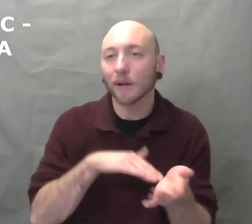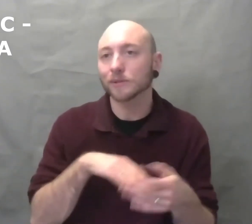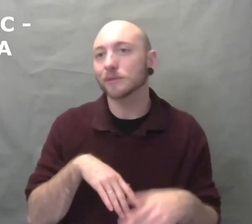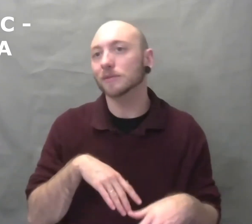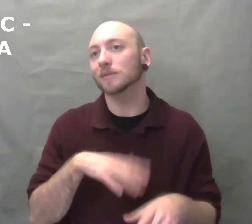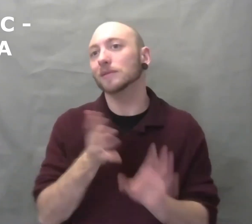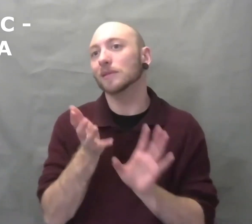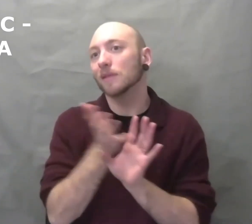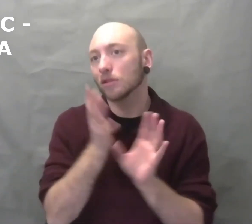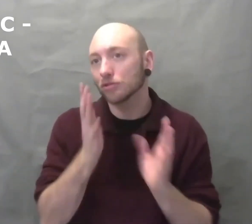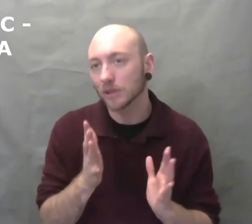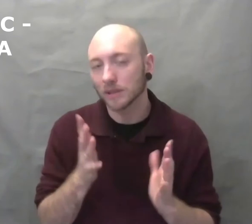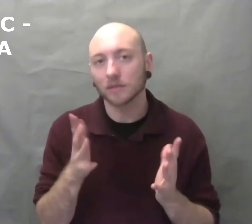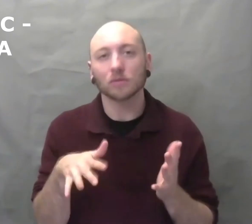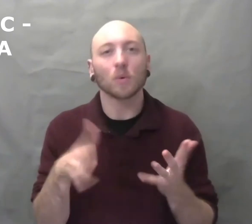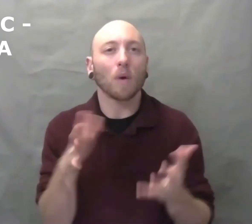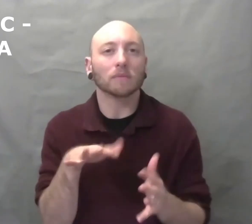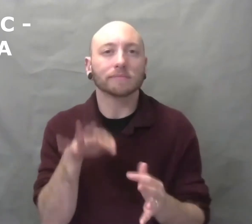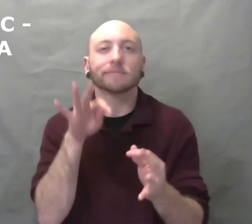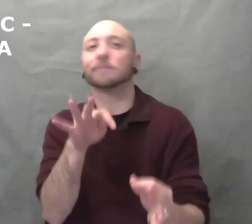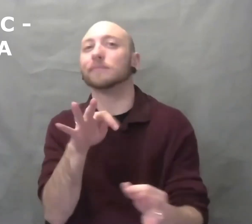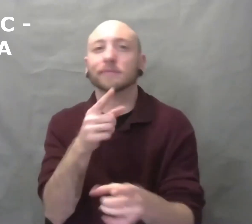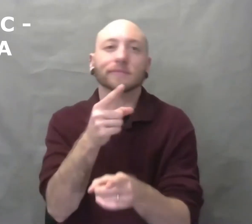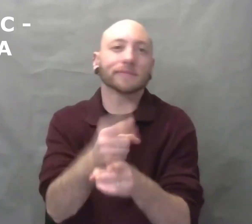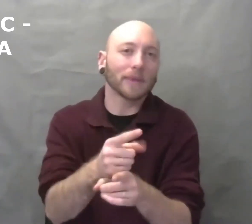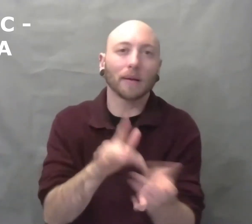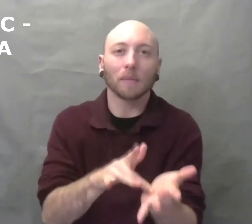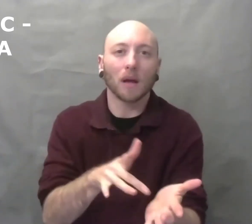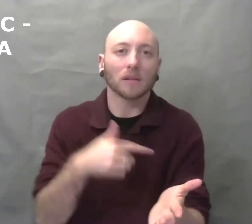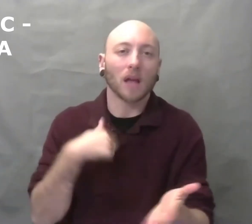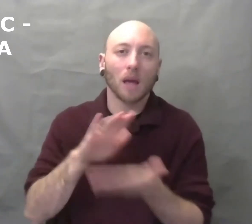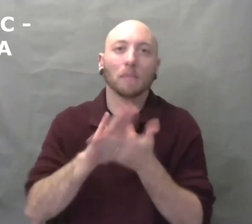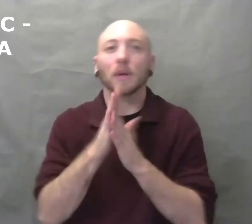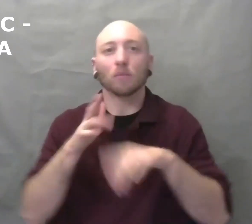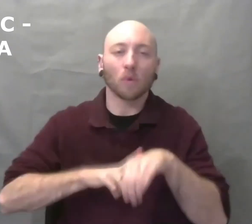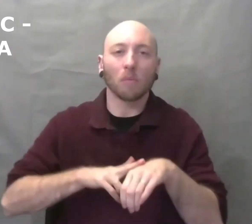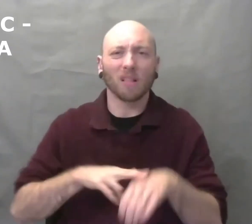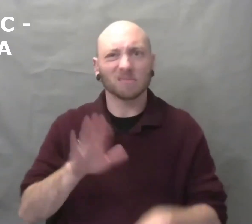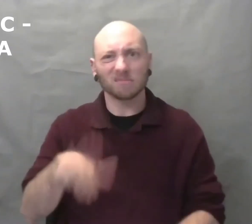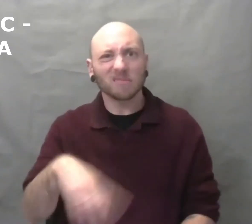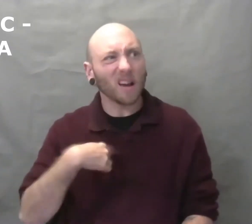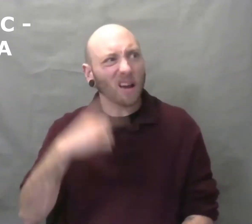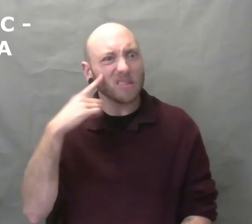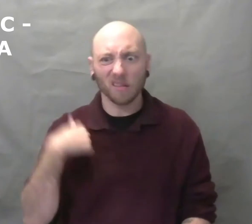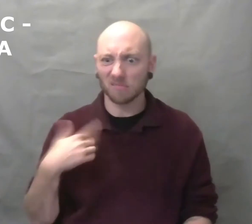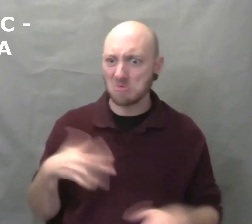this right medication to make Albert fit in normally. I always thought I was a normal kid. You know, I just had a lot of energy, and they needed to find a way to burn it